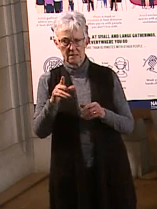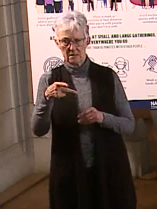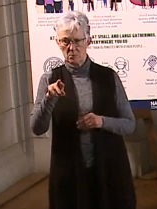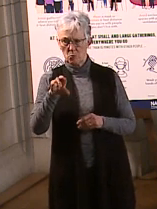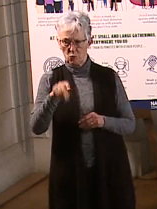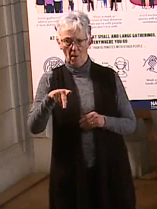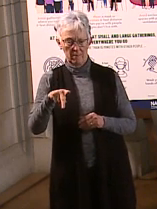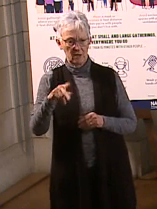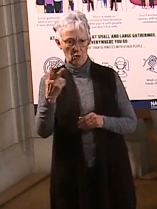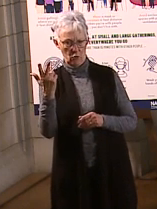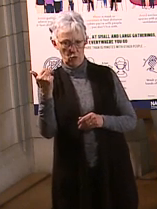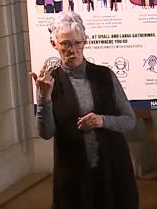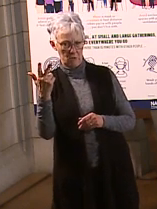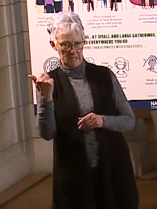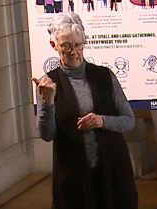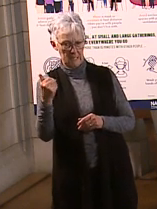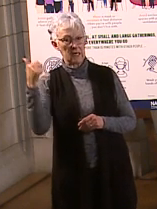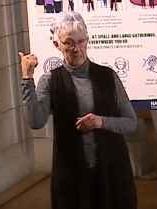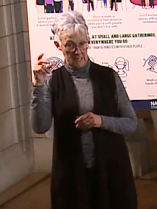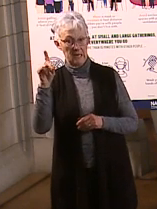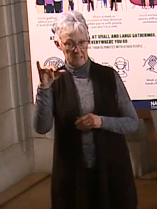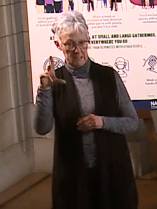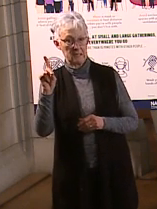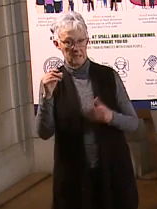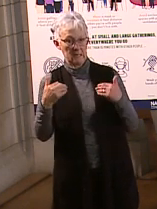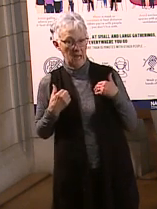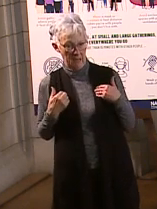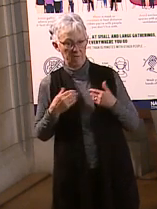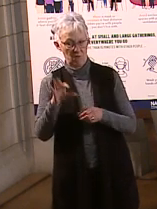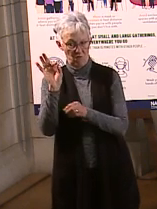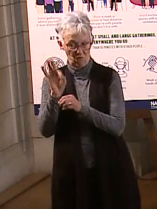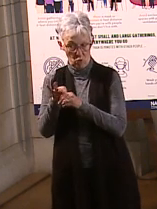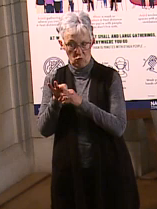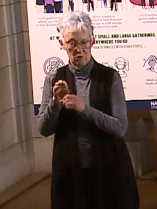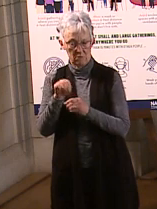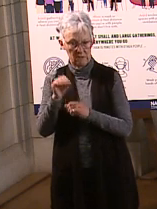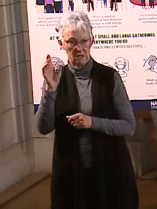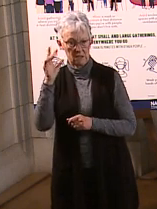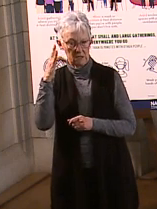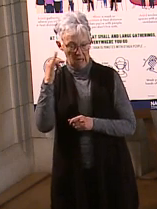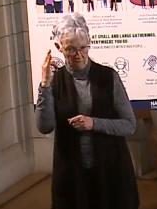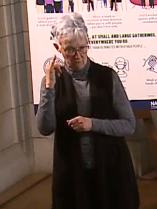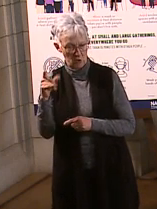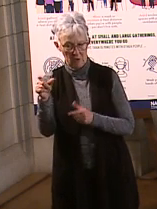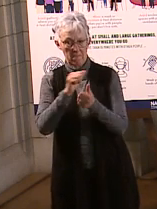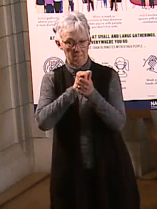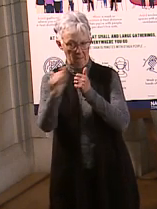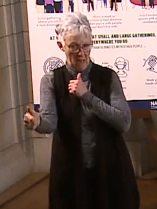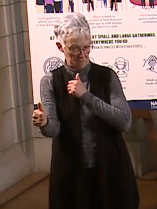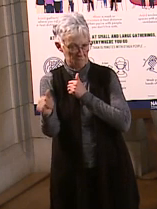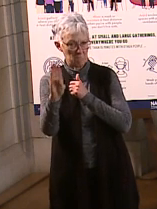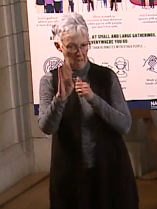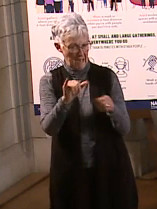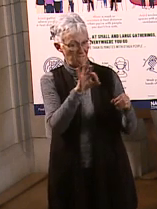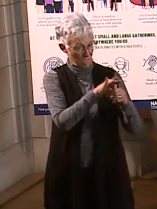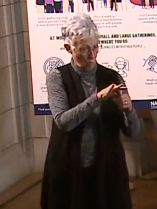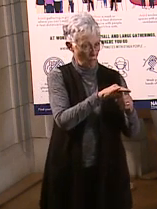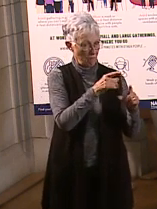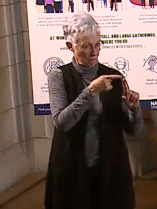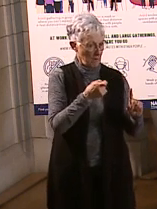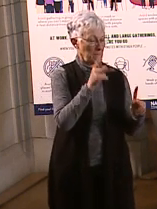do a voter initiative and passed that property tax relief, in California. And